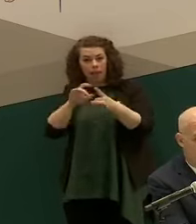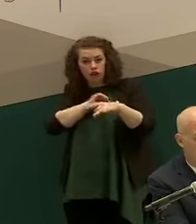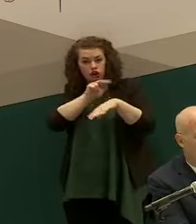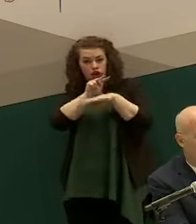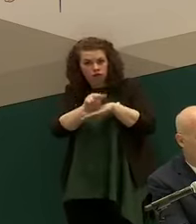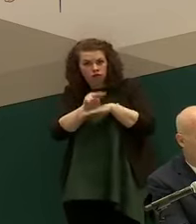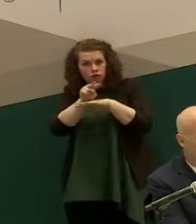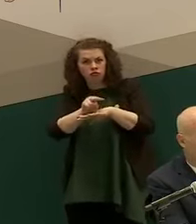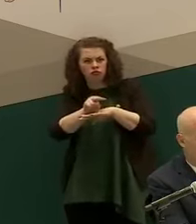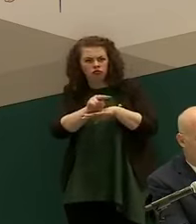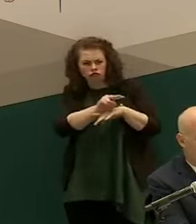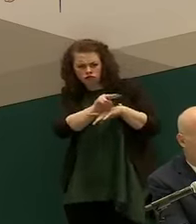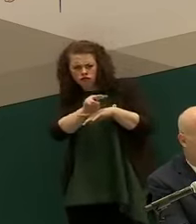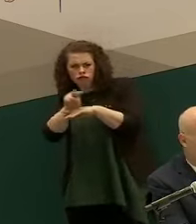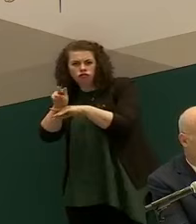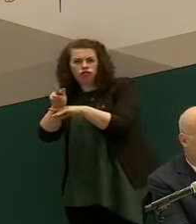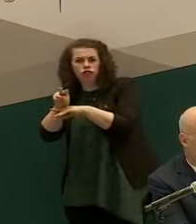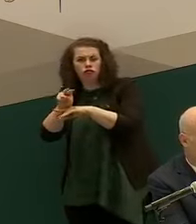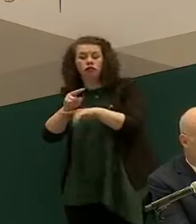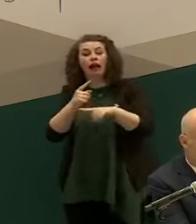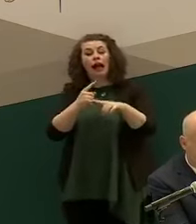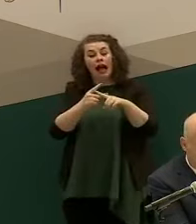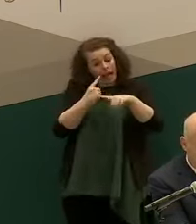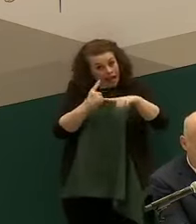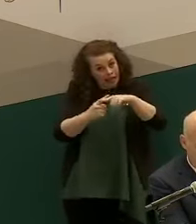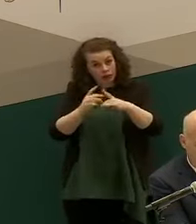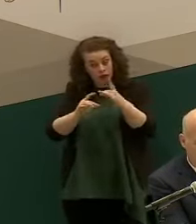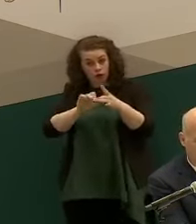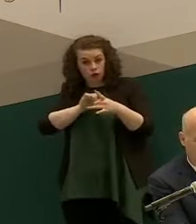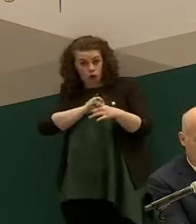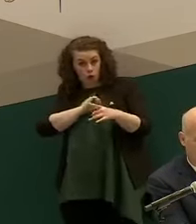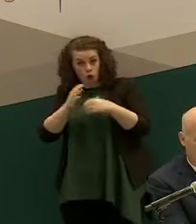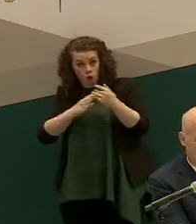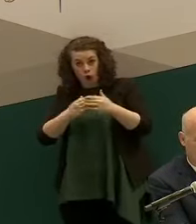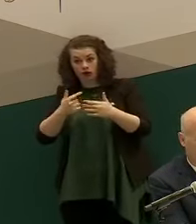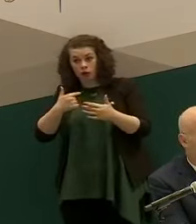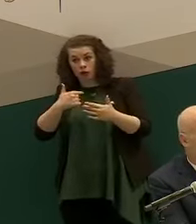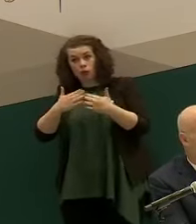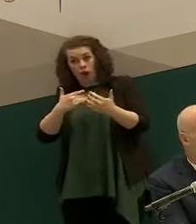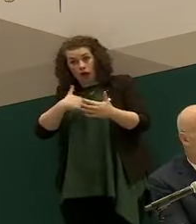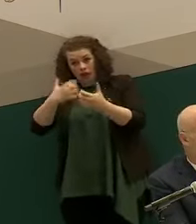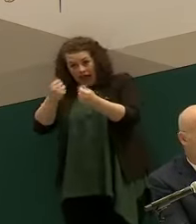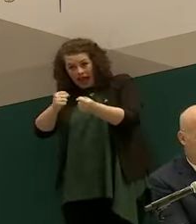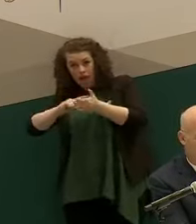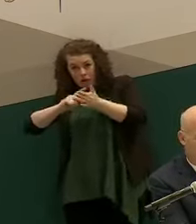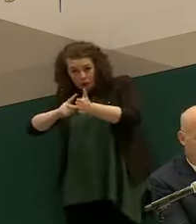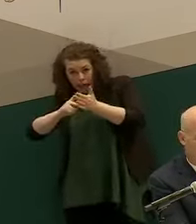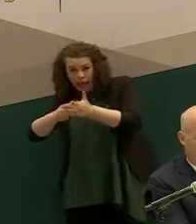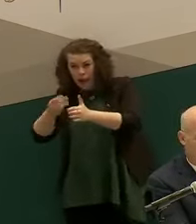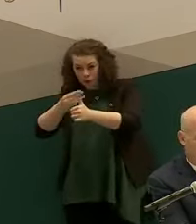and that second of all, that all the preparatory arrangements that need to be in place from